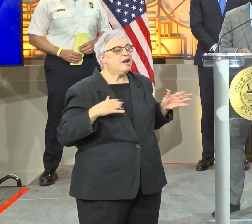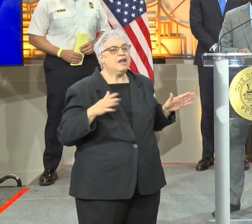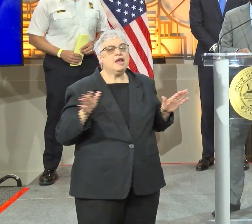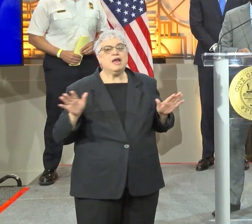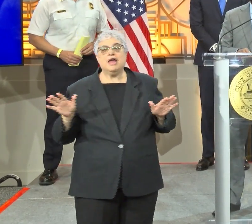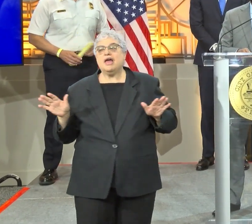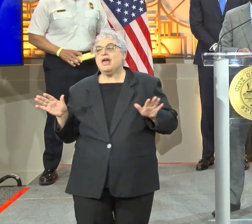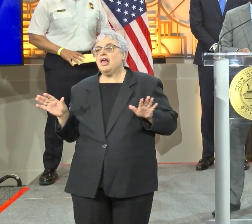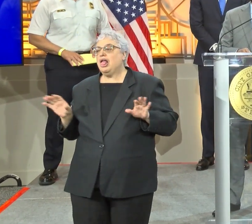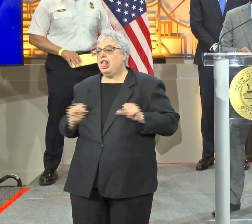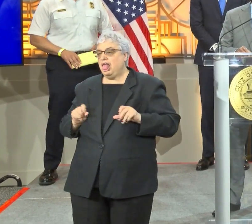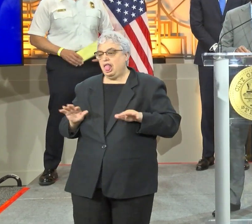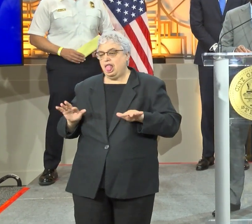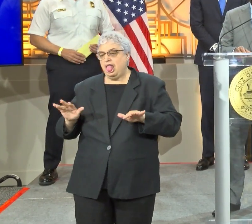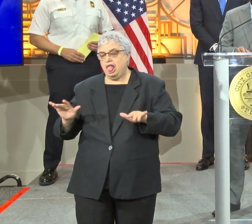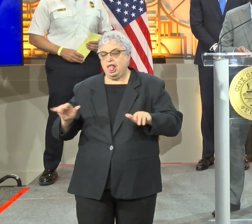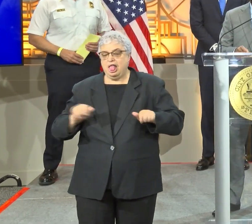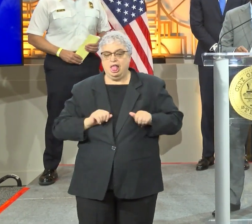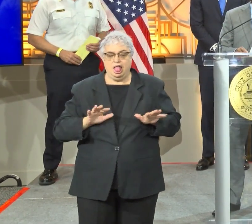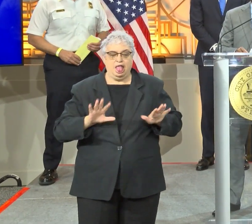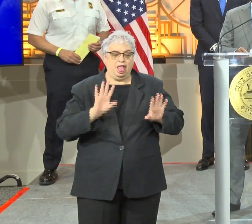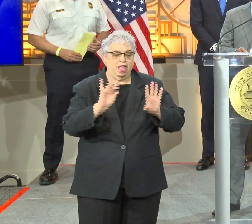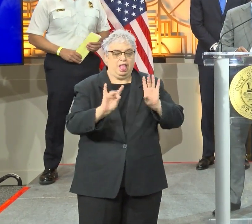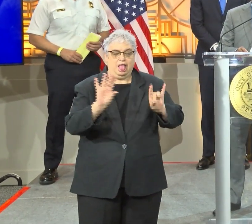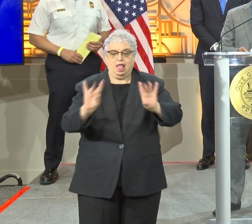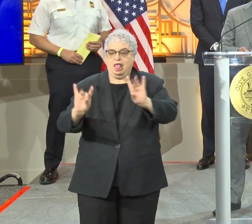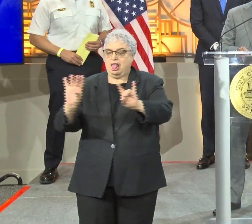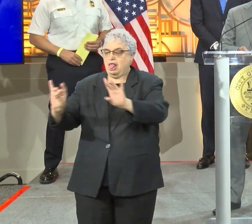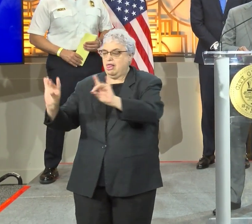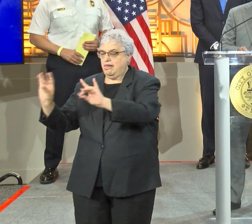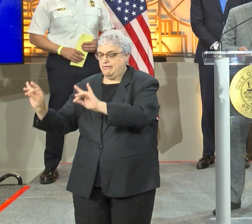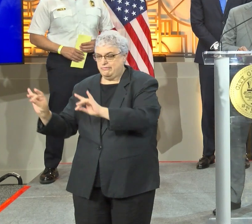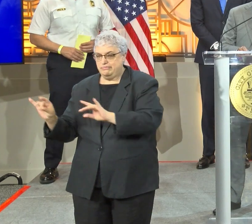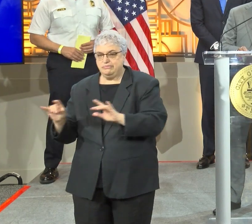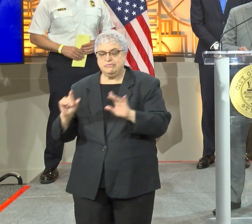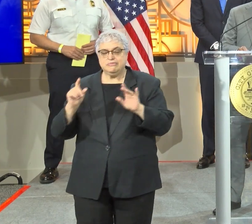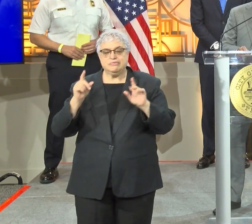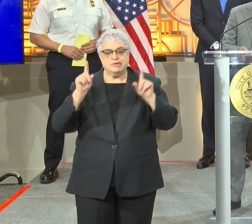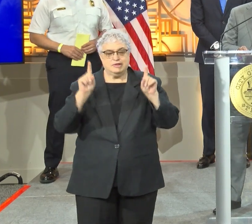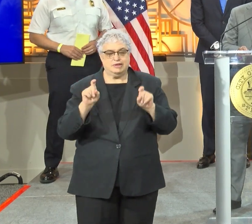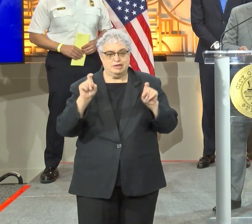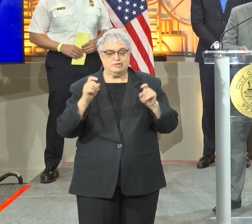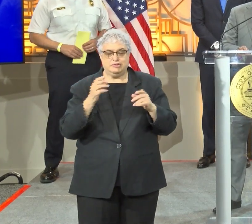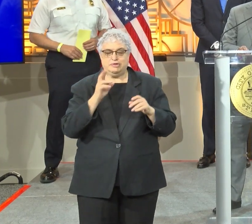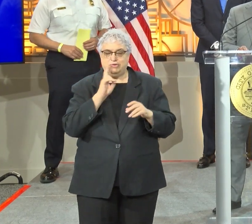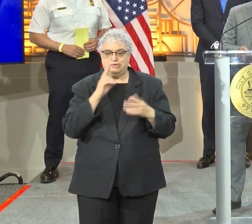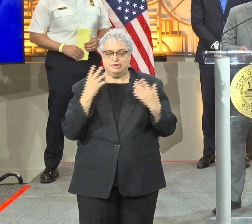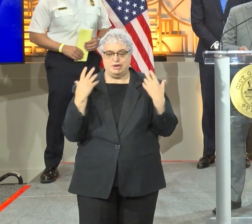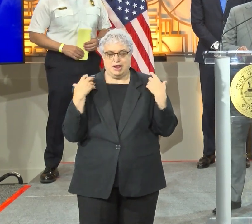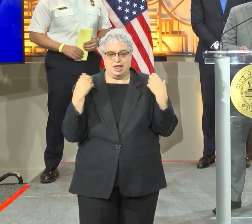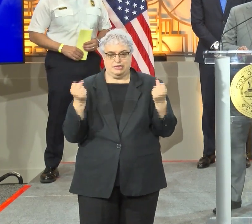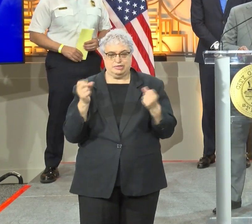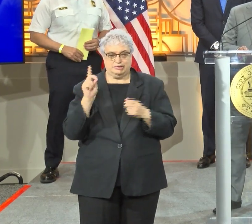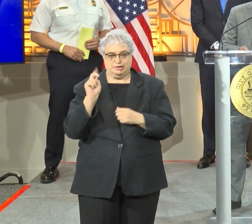but they are carrying this virus. So getting tested at a Houston Health Department